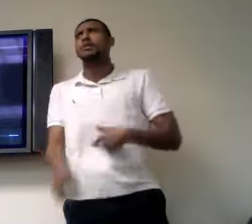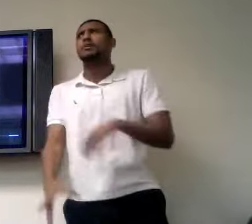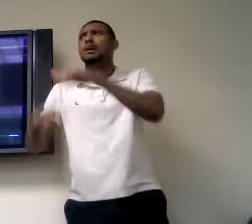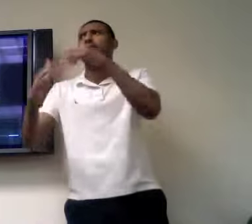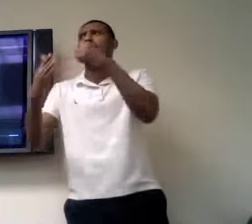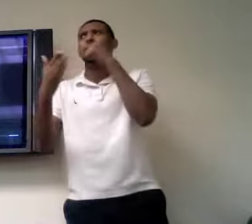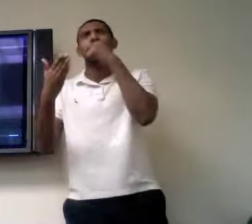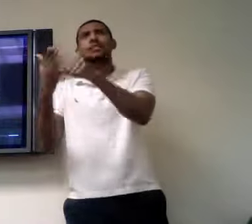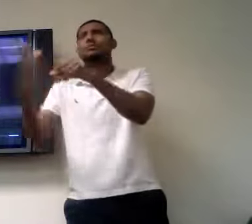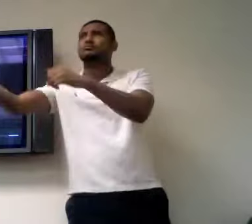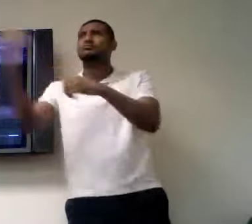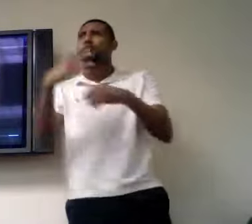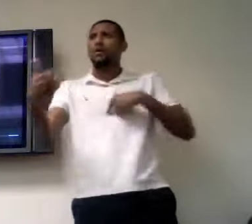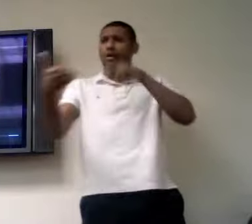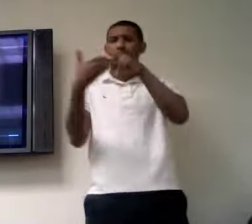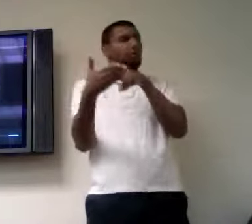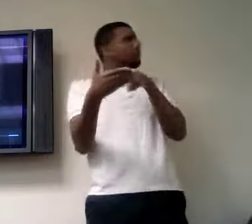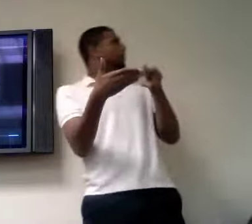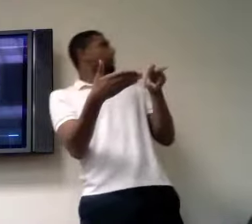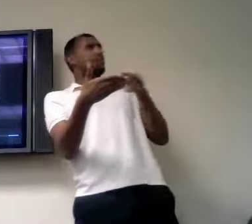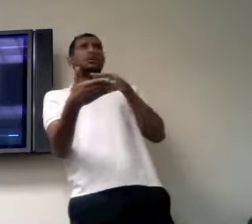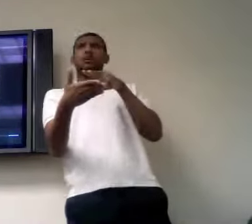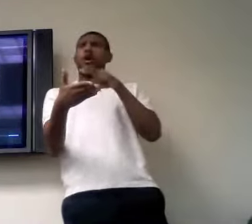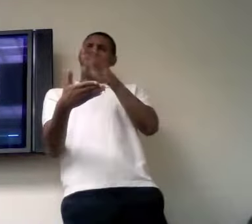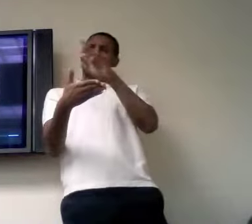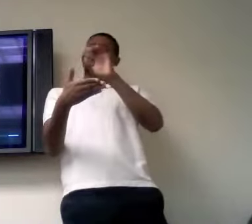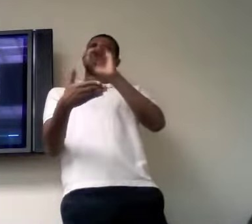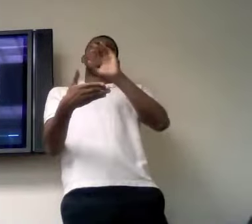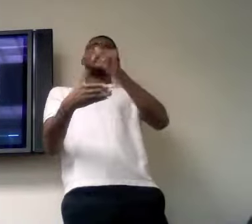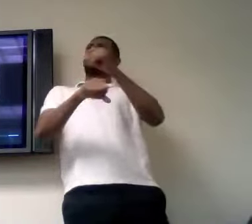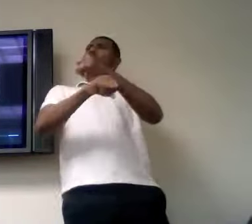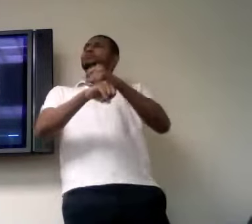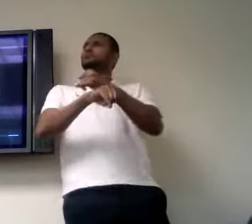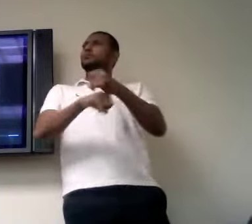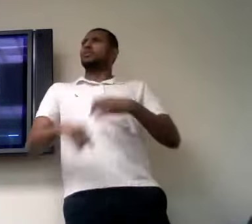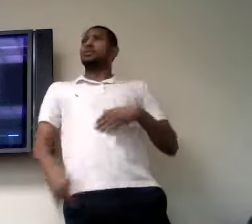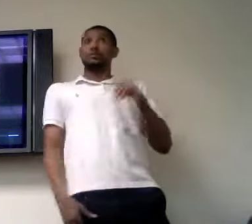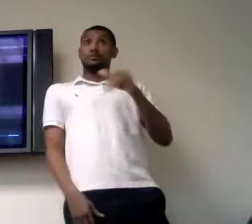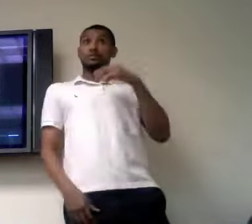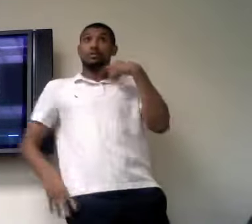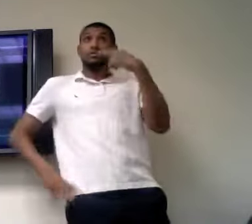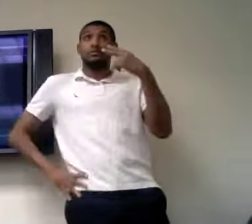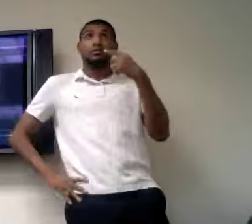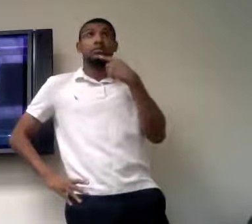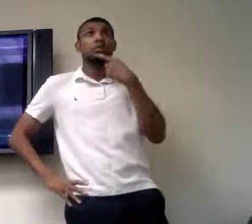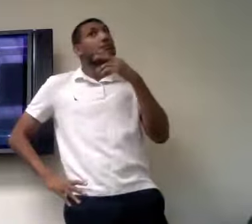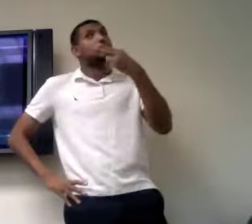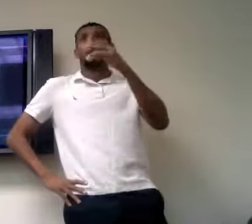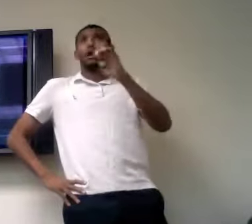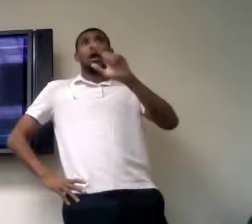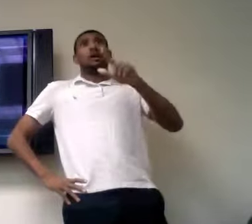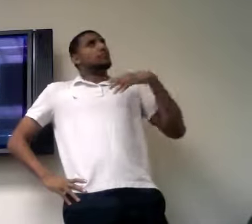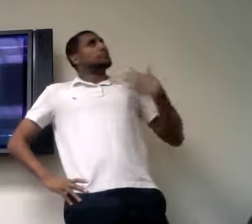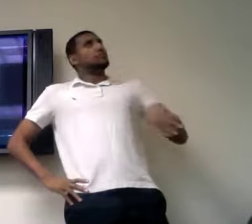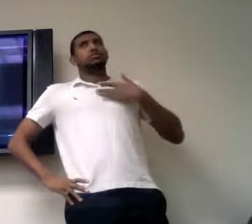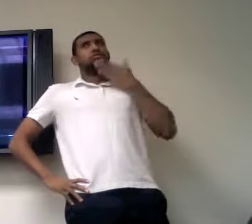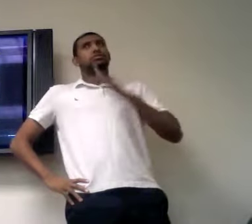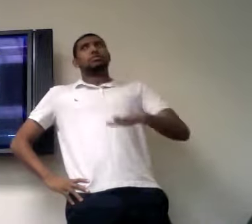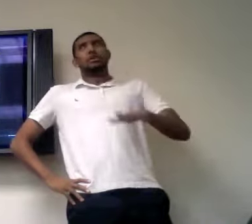at one another and said, Rock Island. In the same voice they would have said, in hell. For even as Edisonville